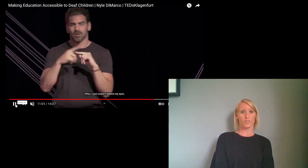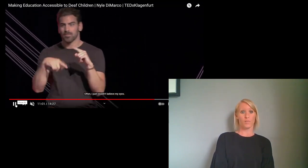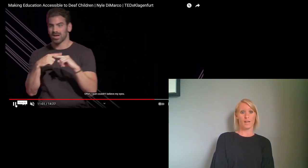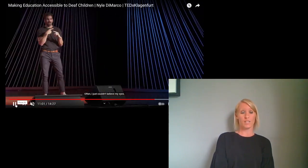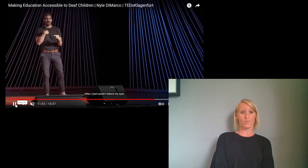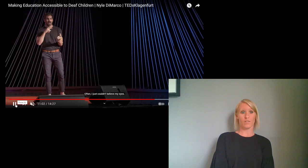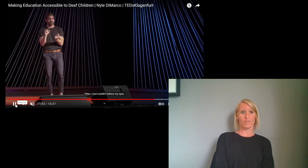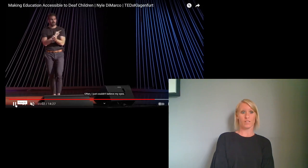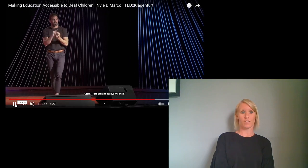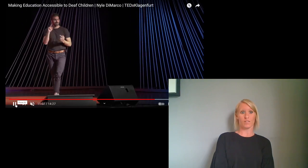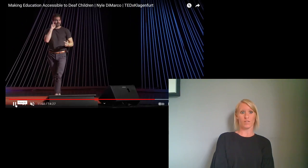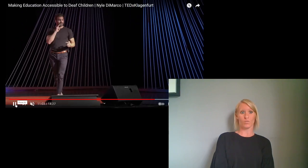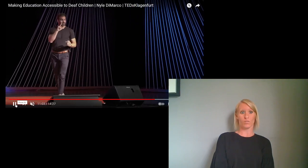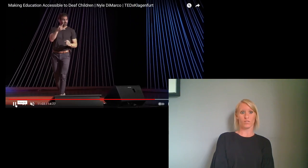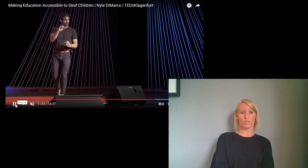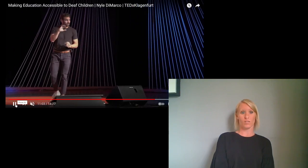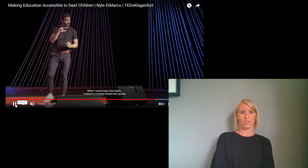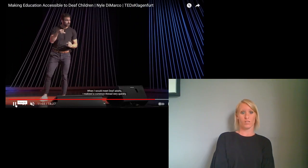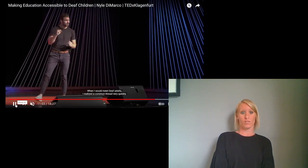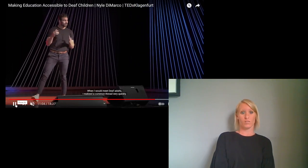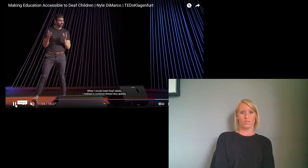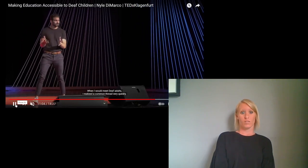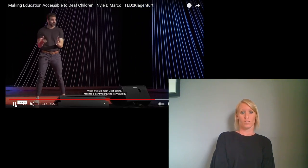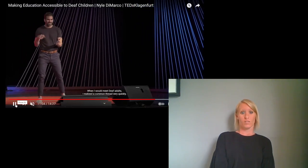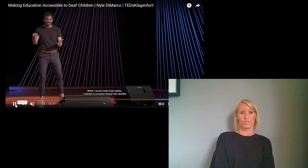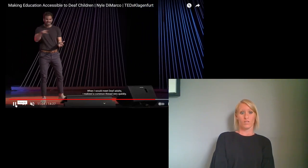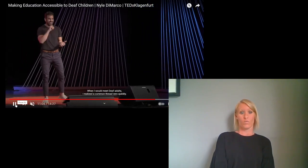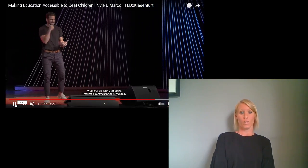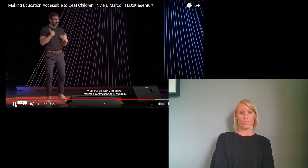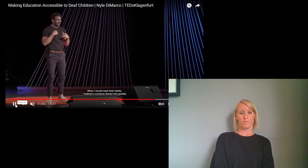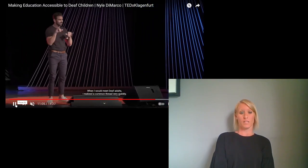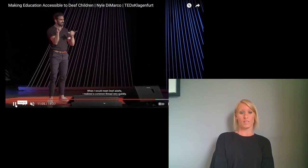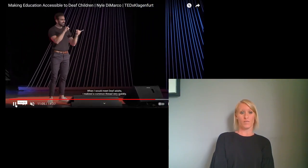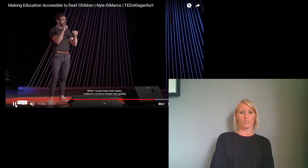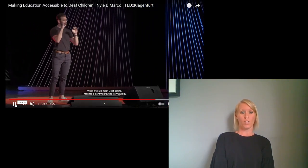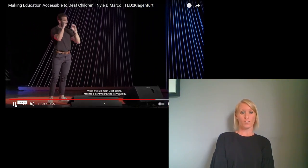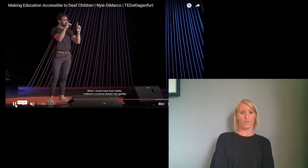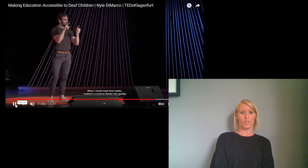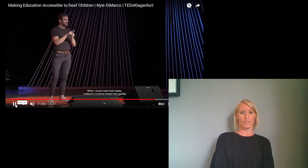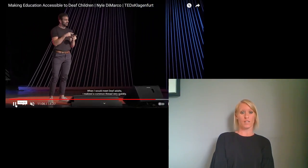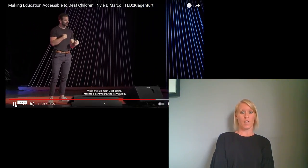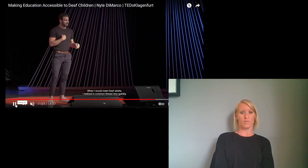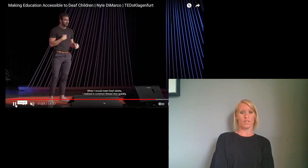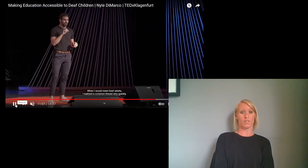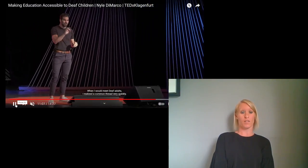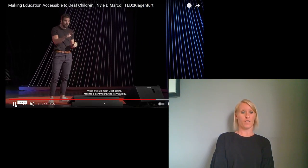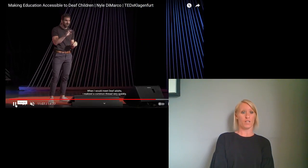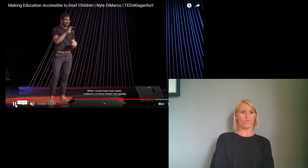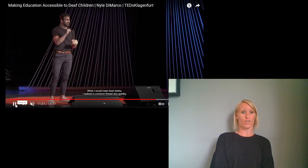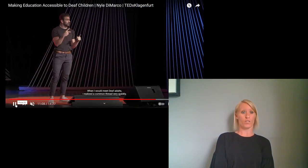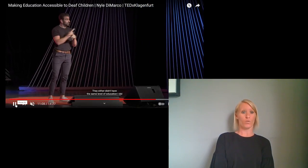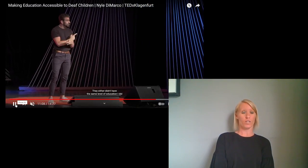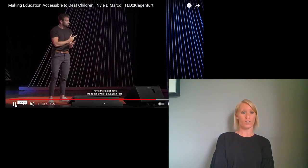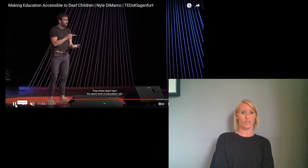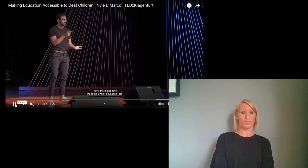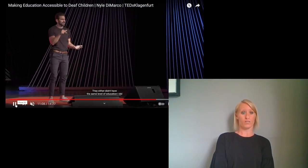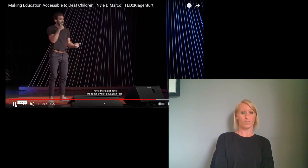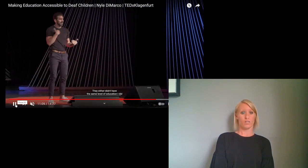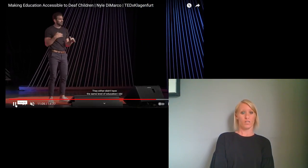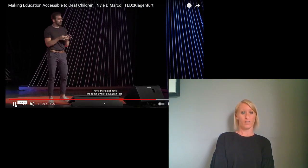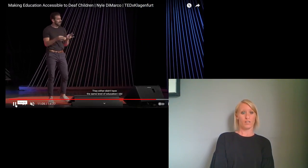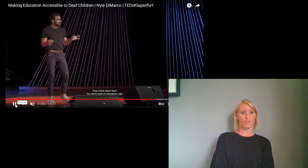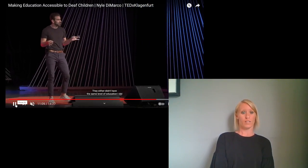I couldn't believe my eyes when I visited the deaf schools. When I would meet deaf adults, I realized a common thing very